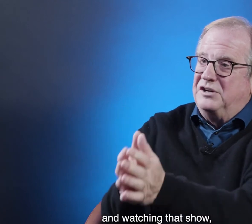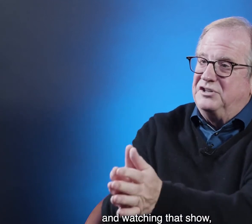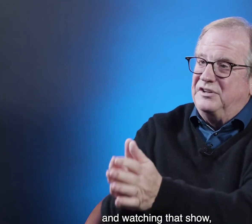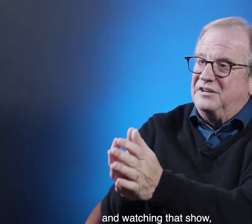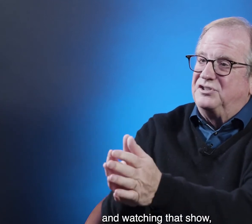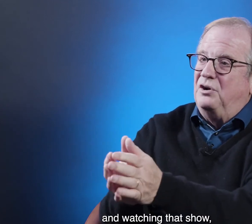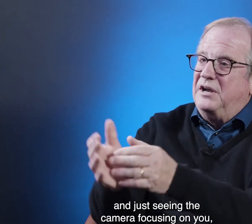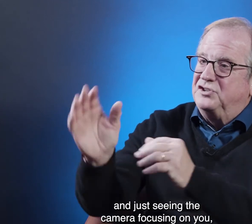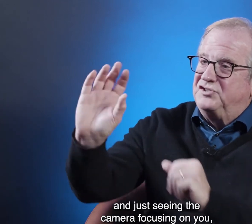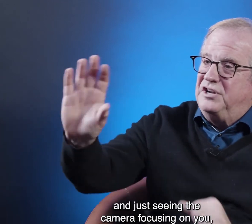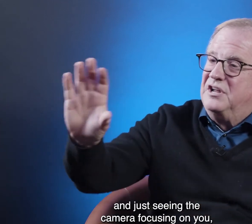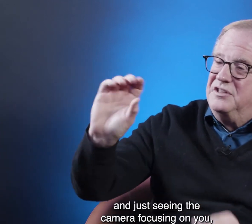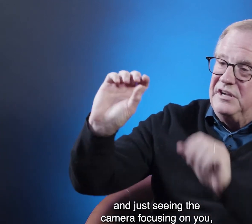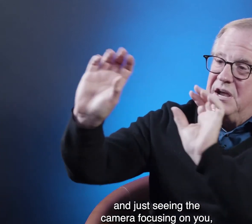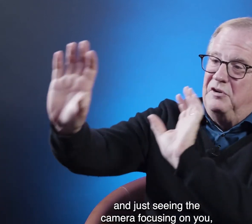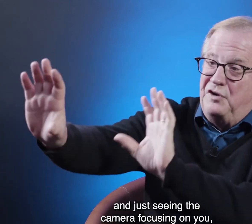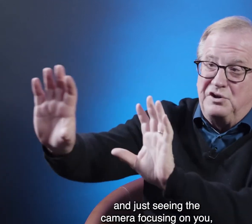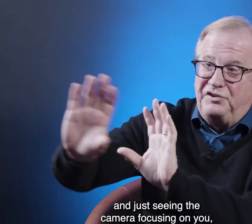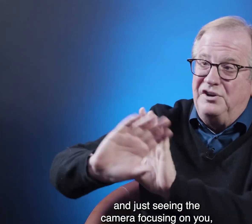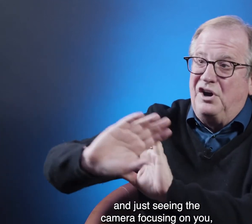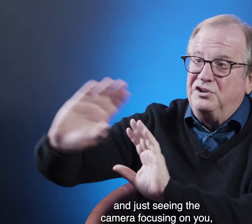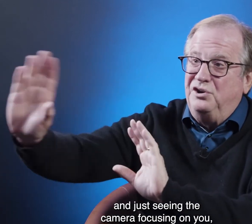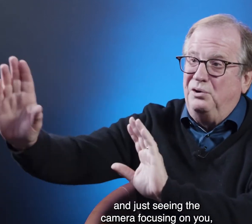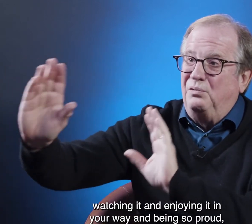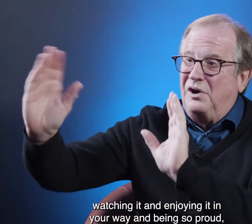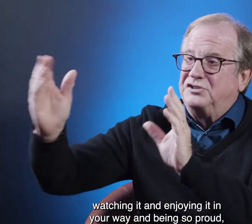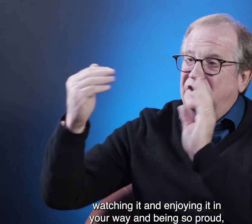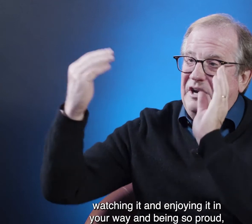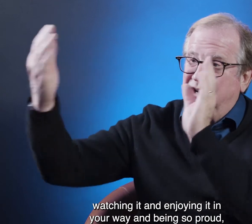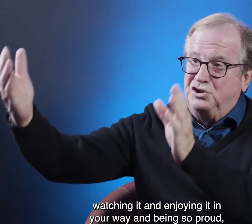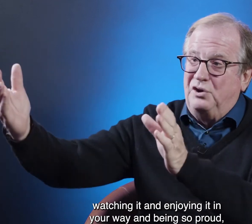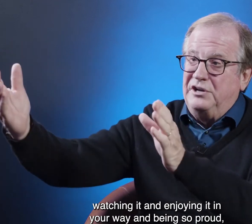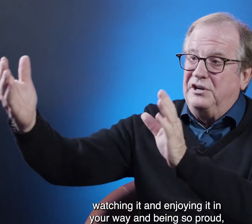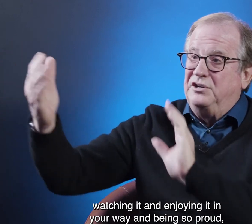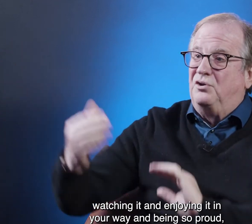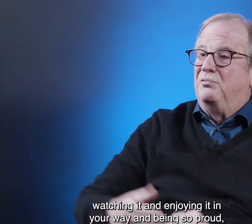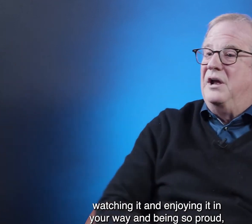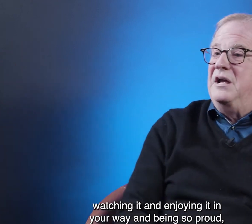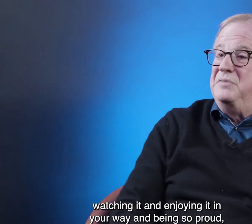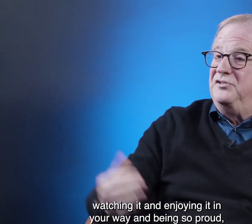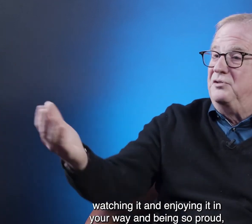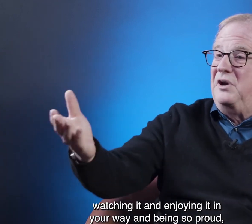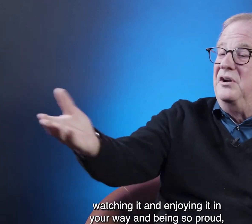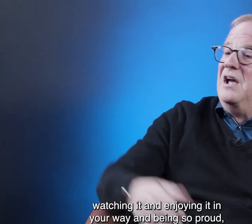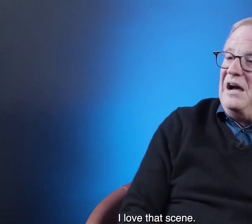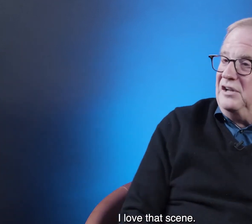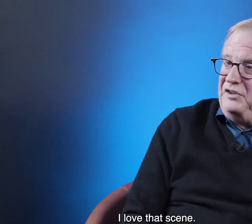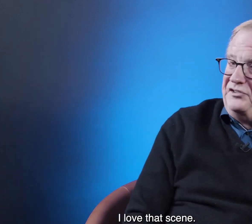watching that show and just seeing the camera focusing on you, watching it and enjoying it in your way and being so proud. I love that